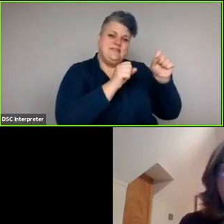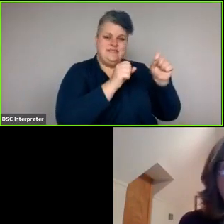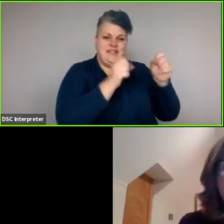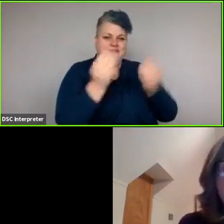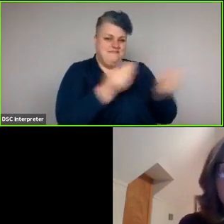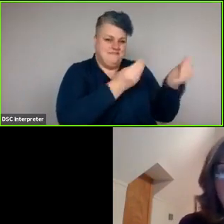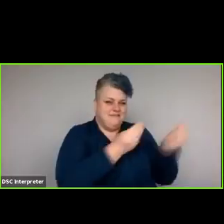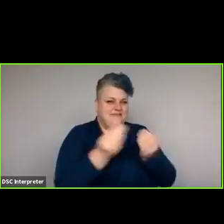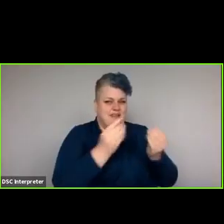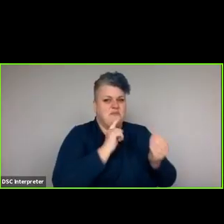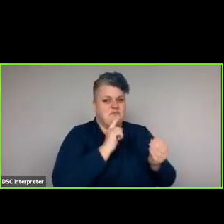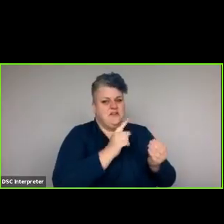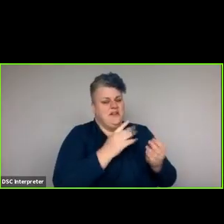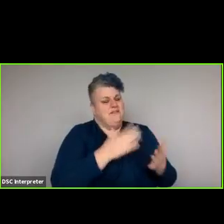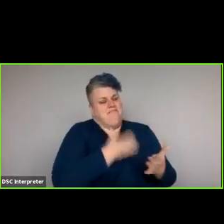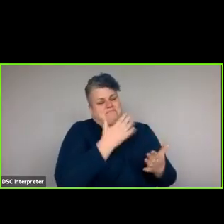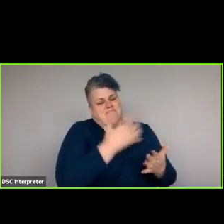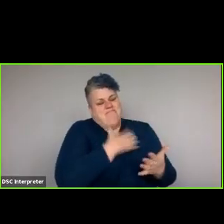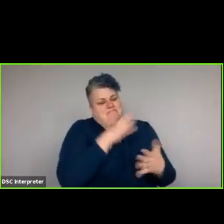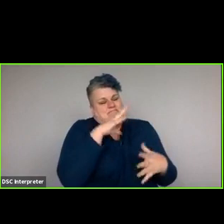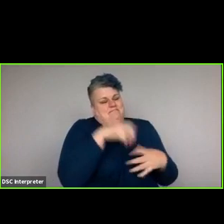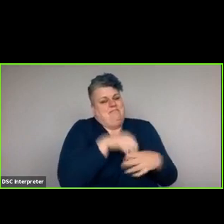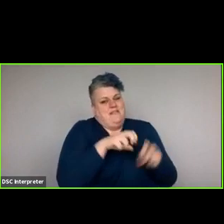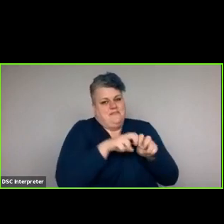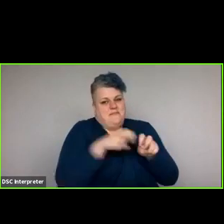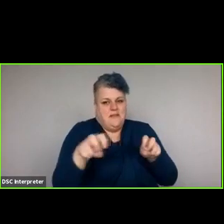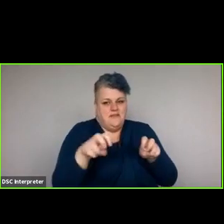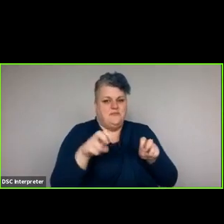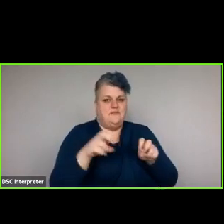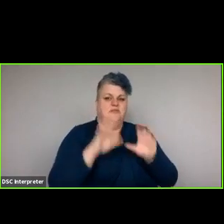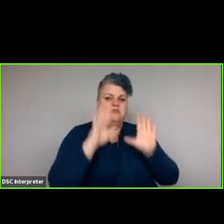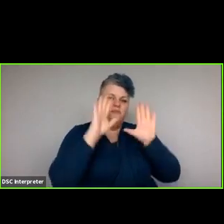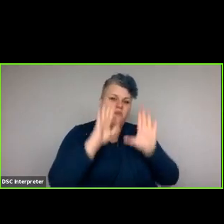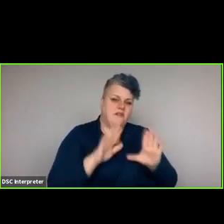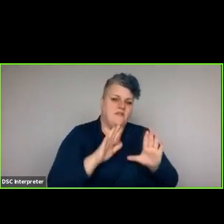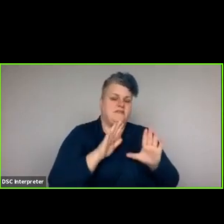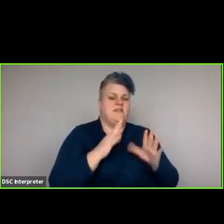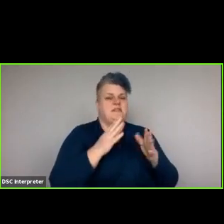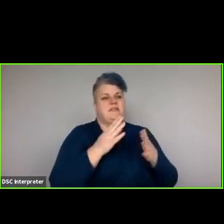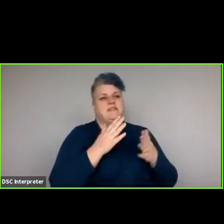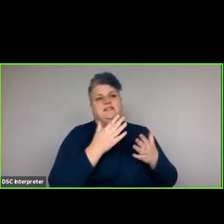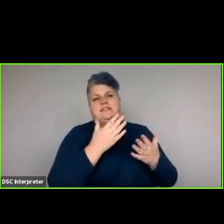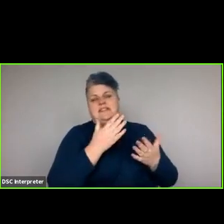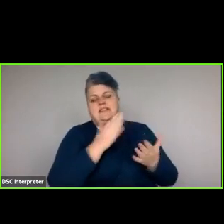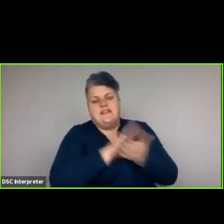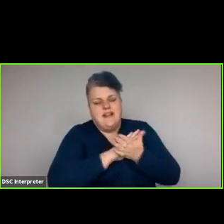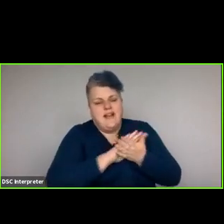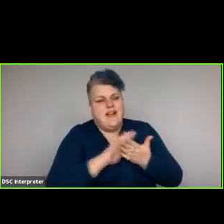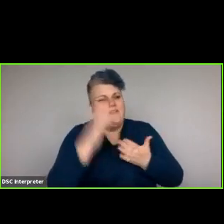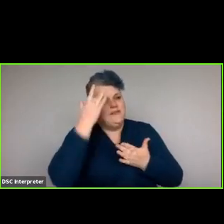just so humbled to be part of this panel with such kind, smart, compassionate people.